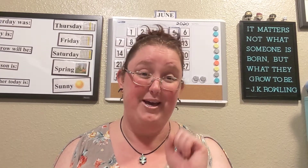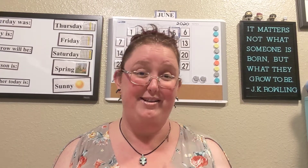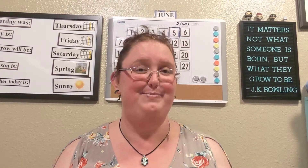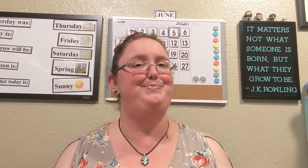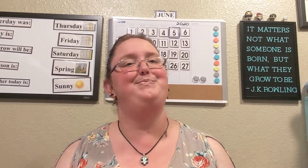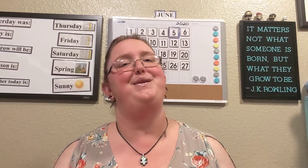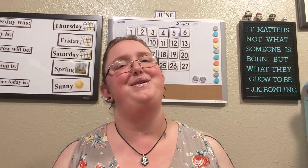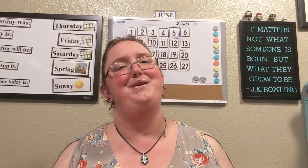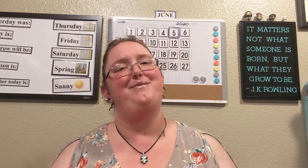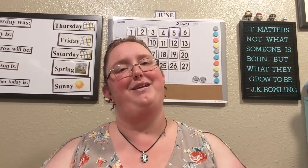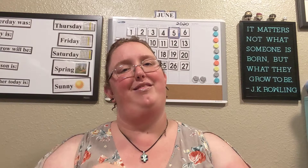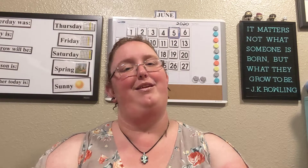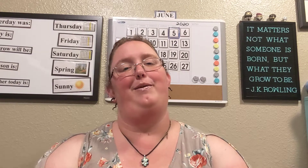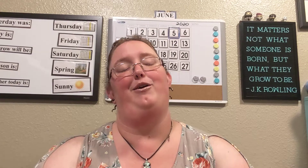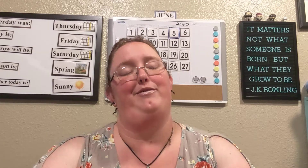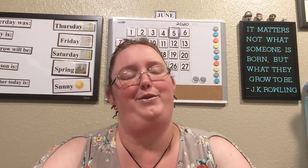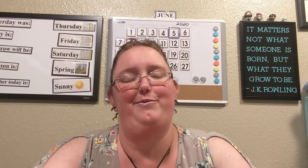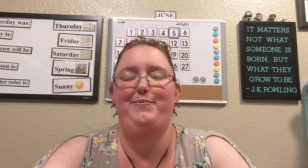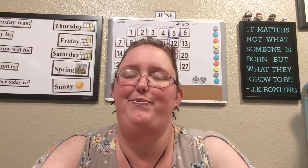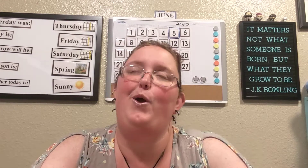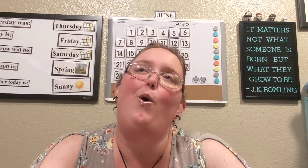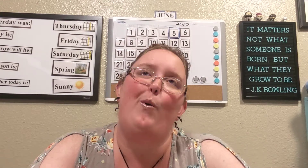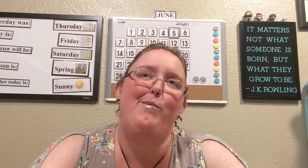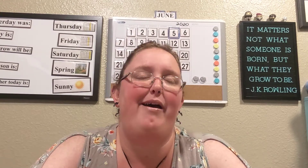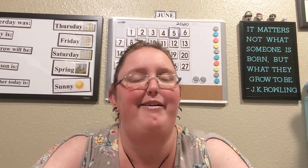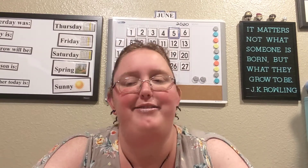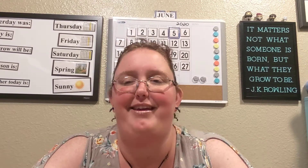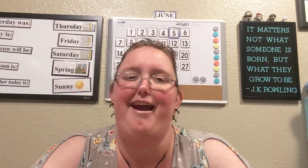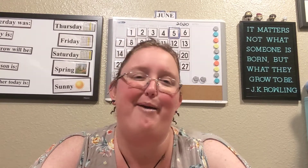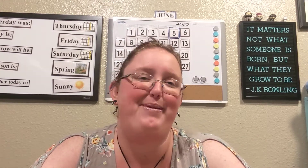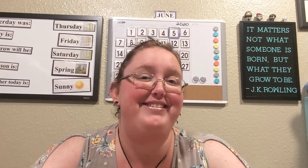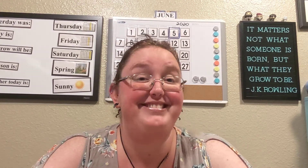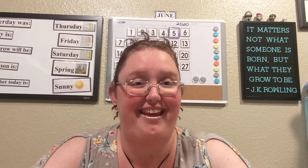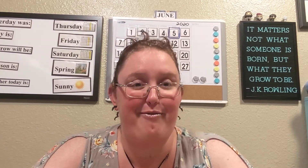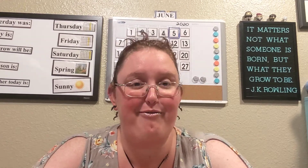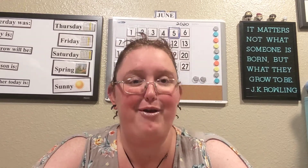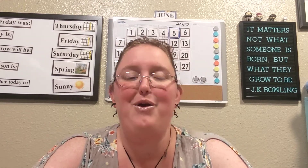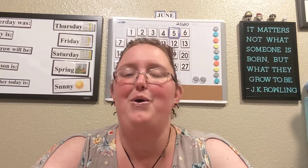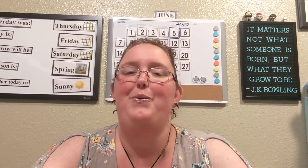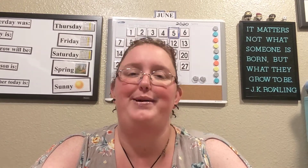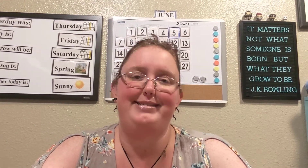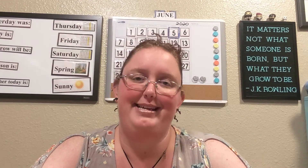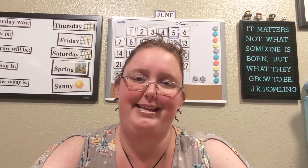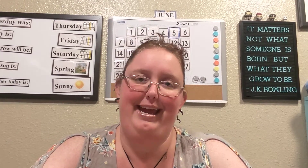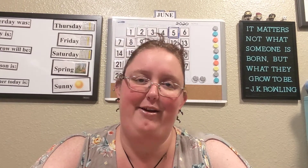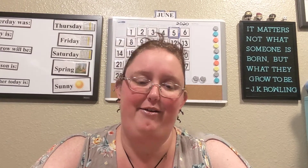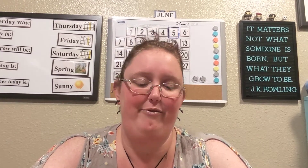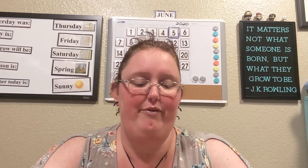But when I think about all of you, home, healthy, happy, safe, well taken care of,